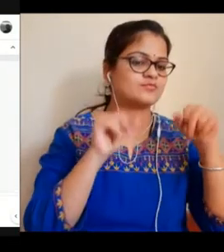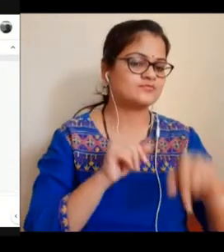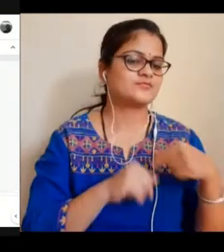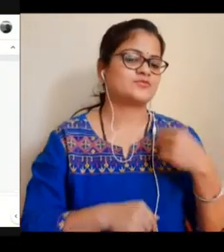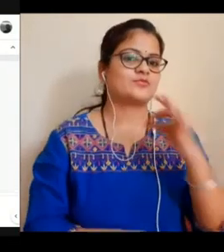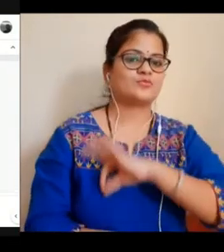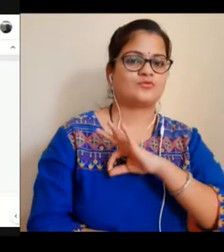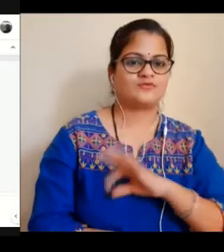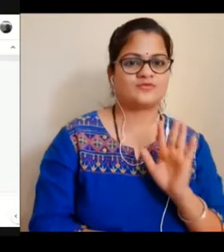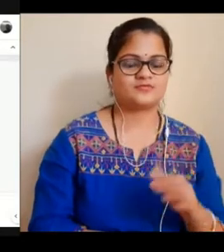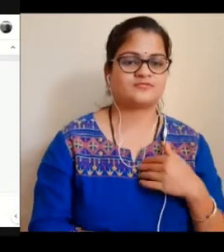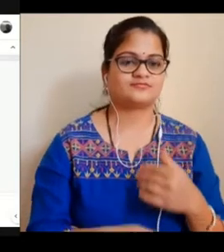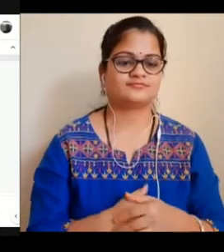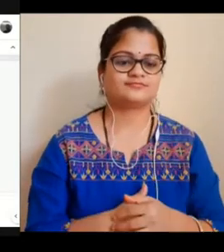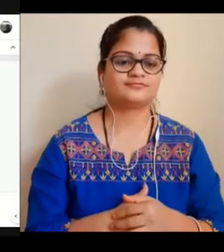all find this useful.